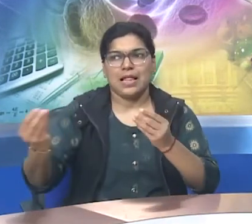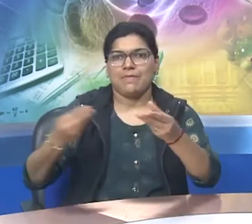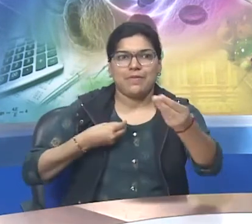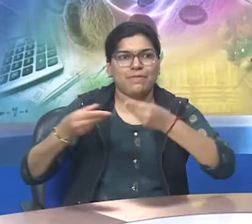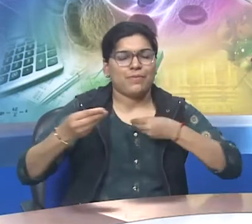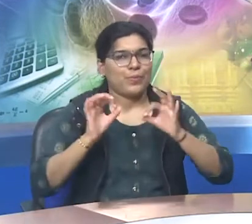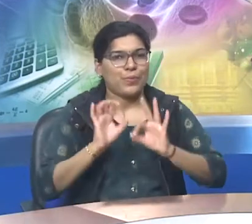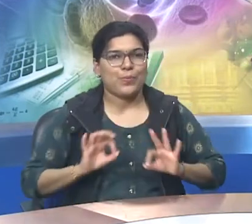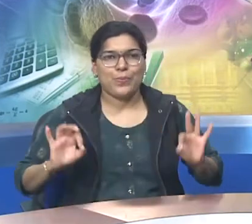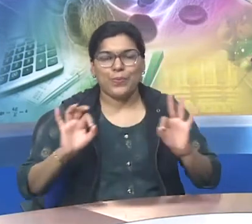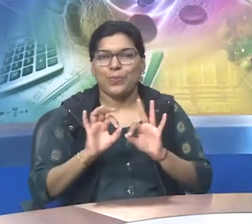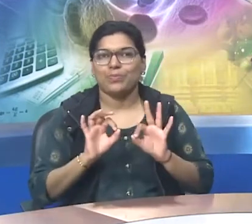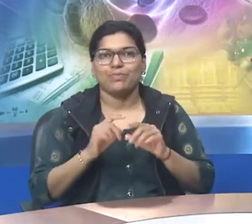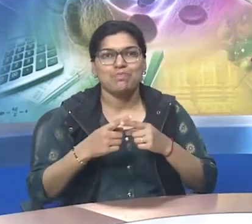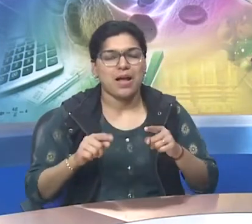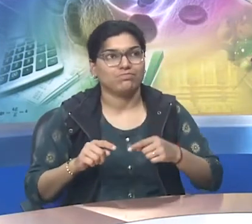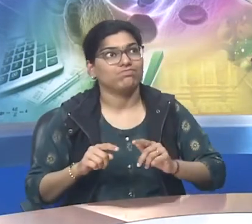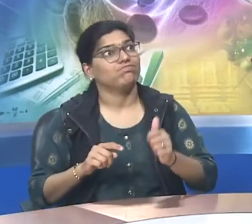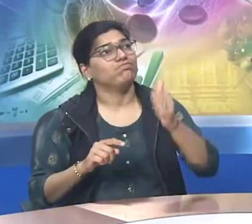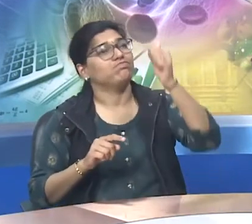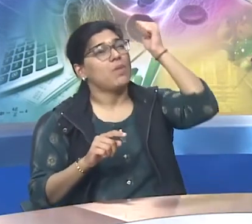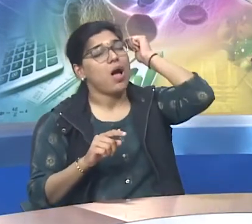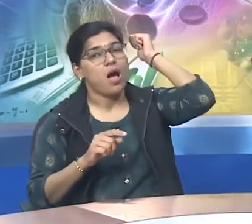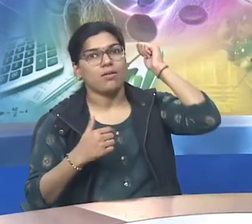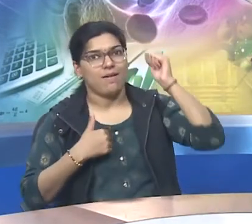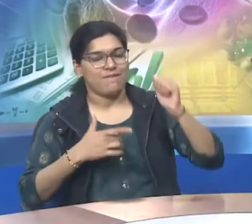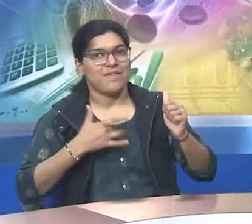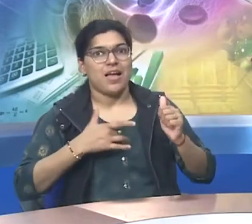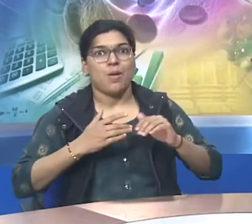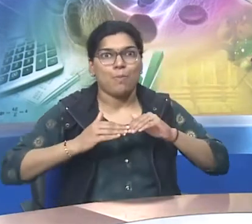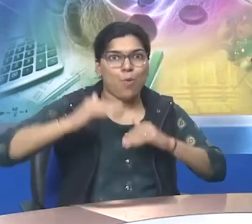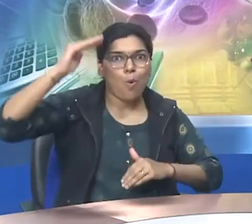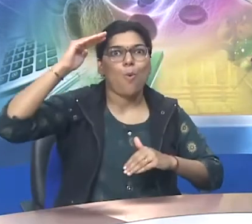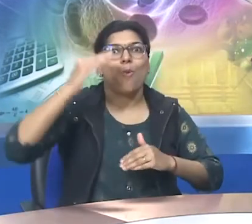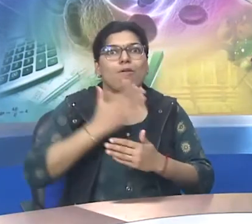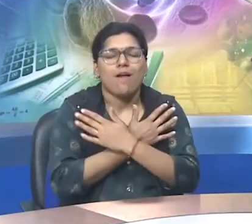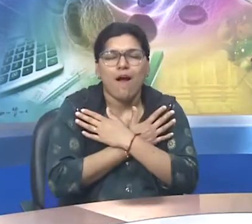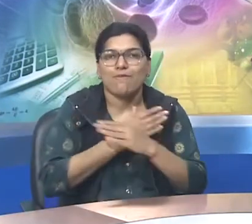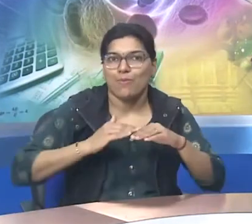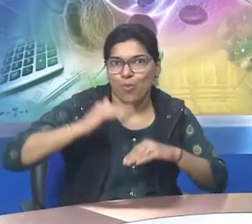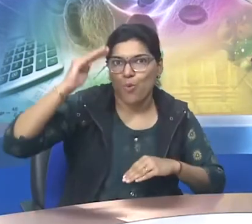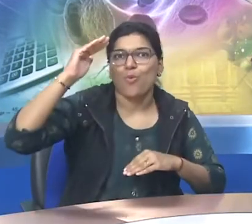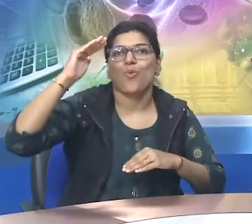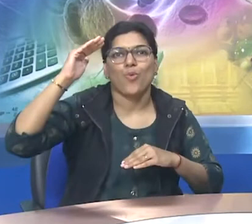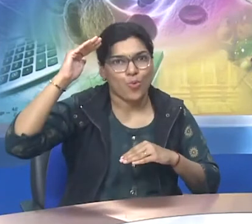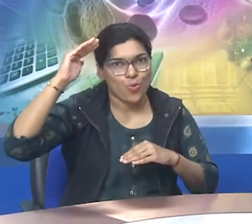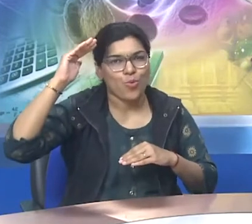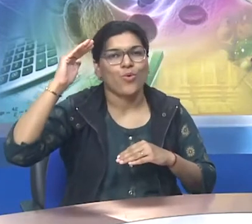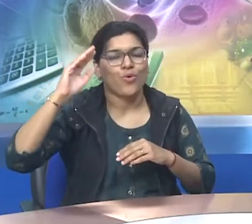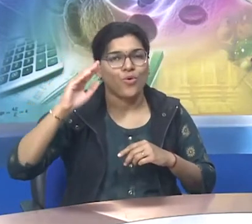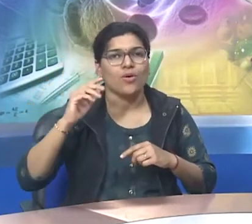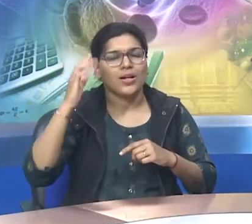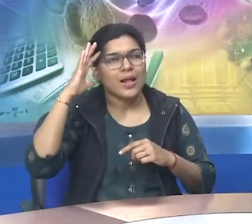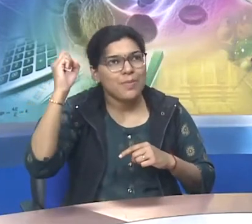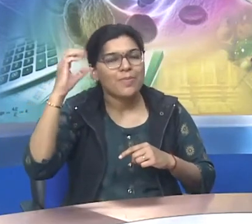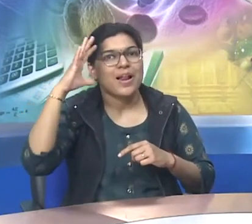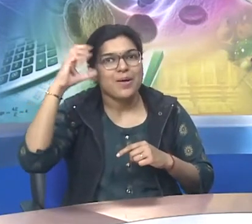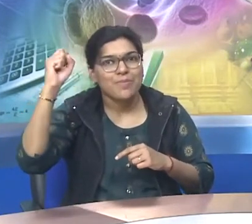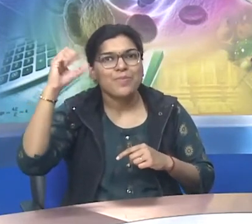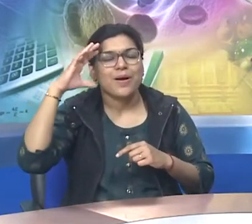And also the love she receives is not similar to that kind. So that love of